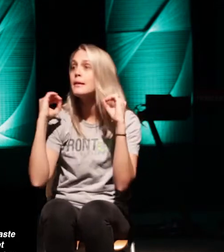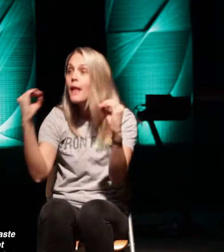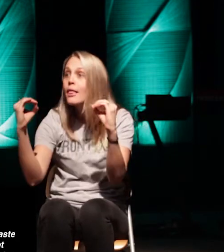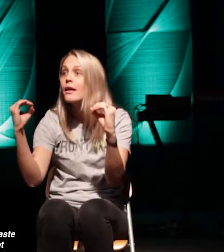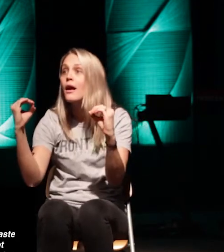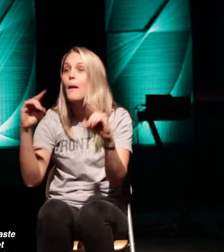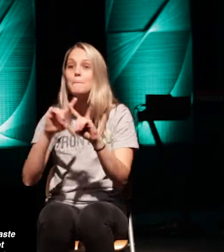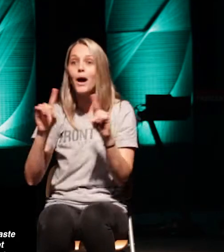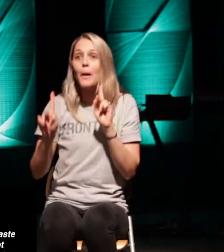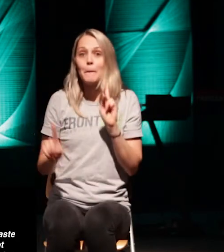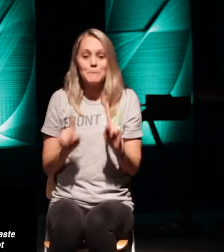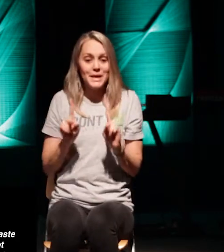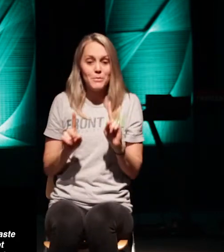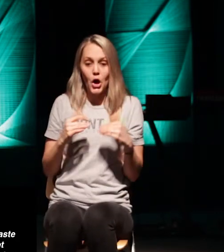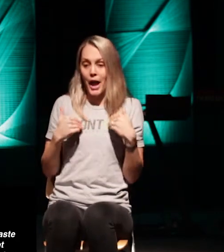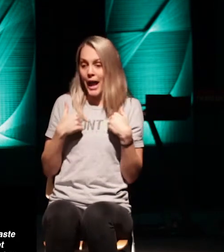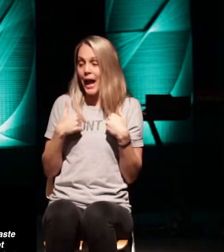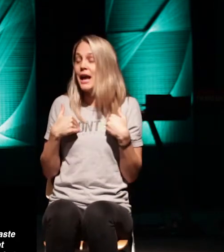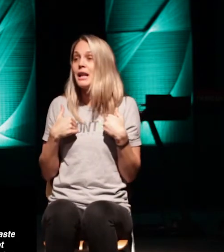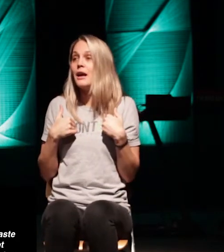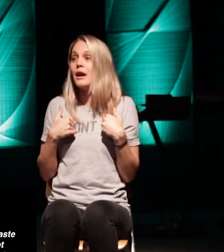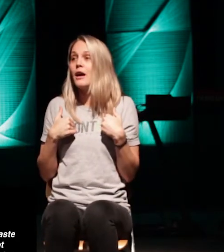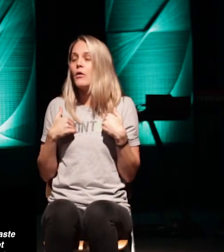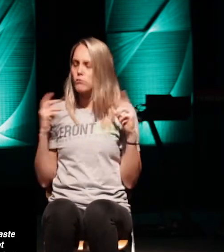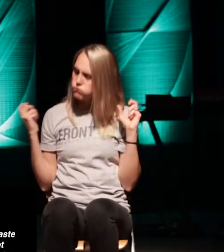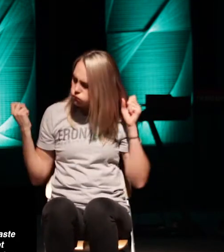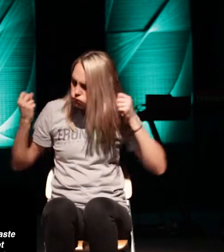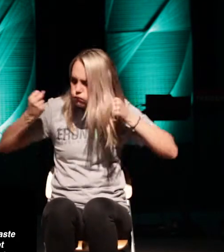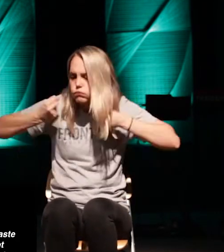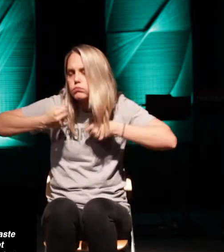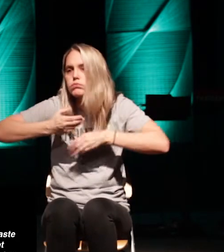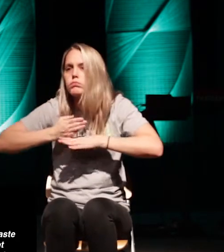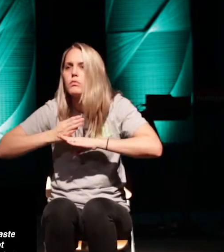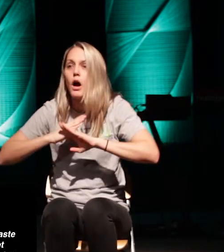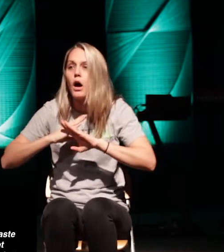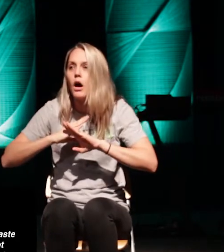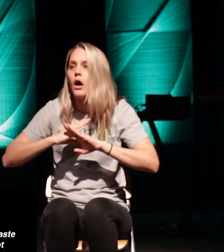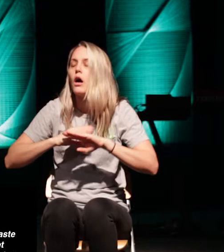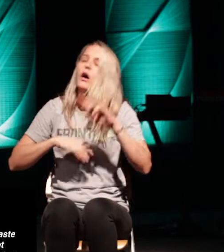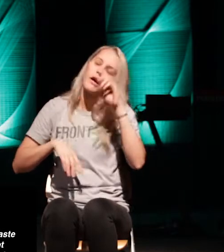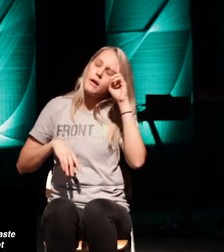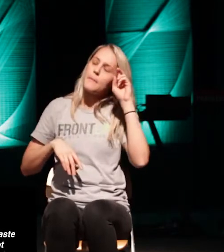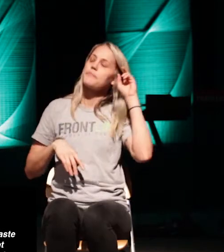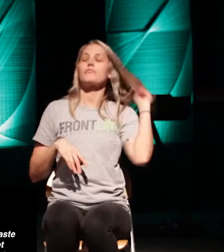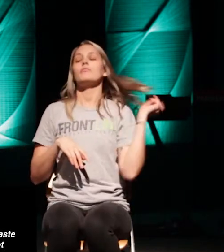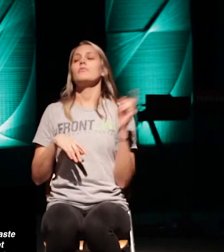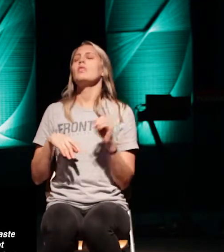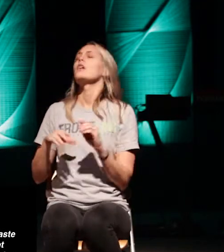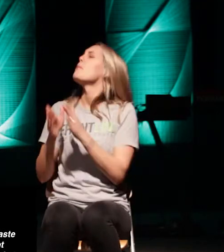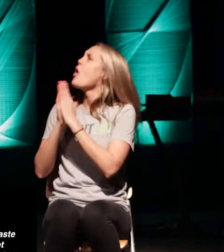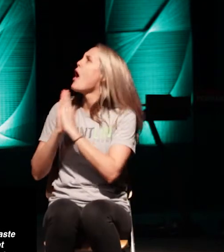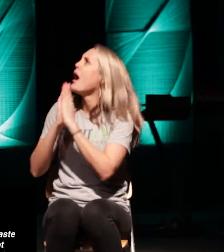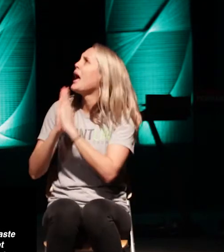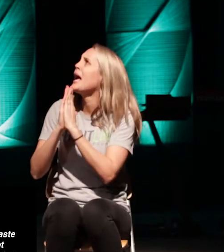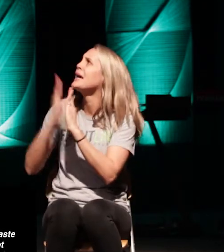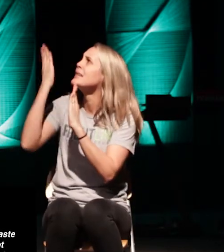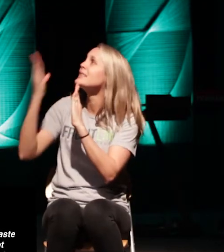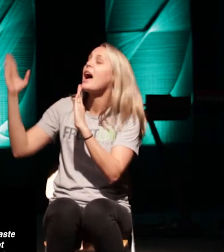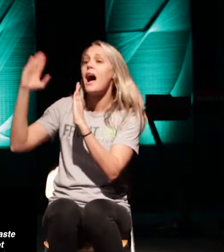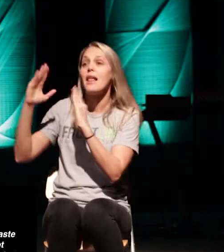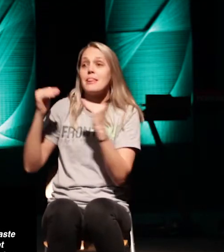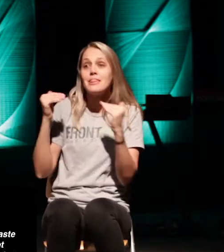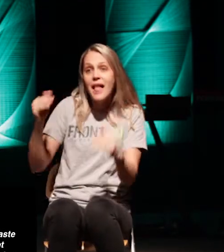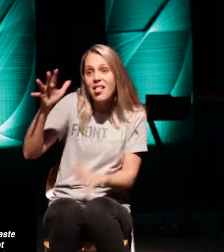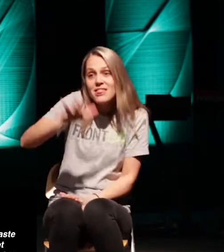and animals be covered with sackcloth. Let everyone call urgently on God. Let them give up. Hear this